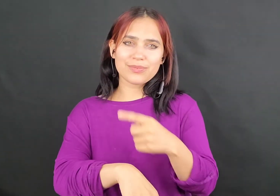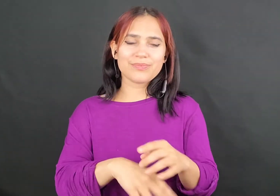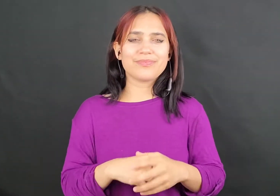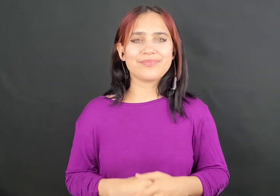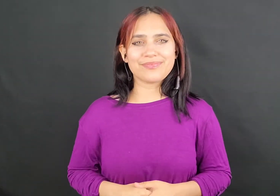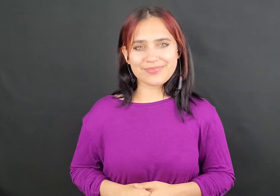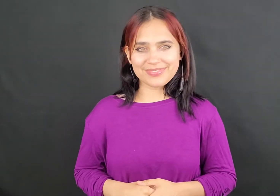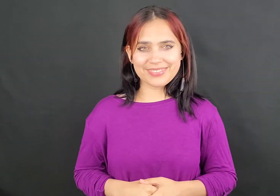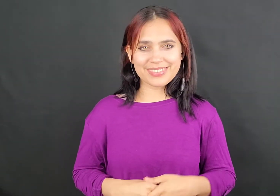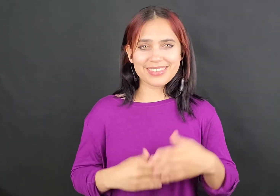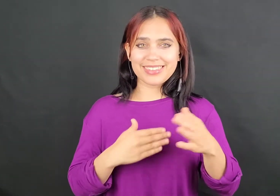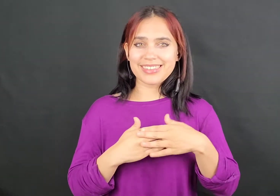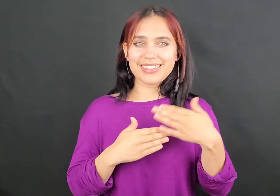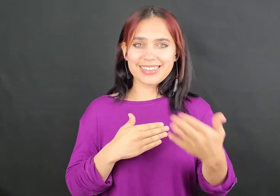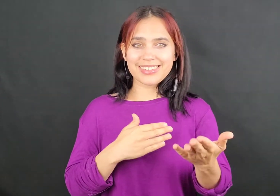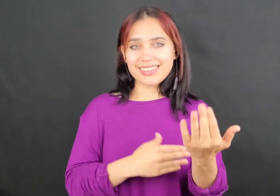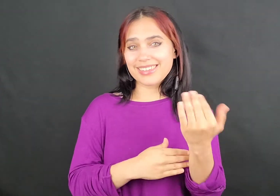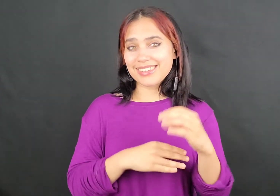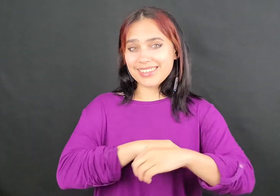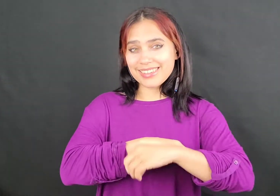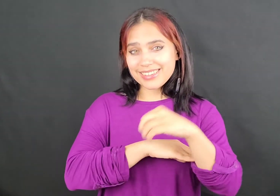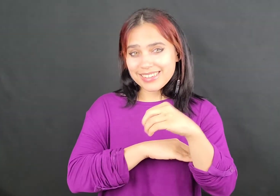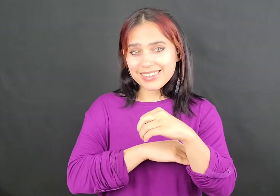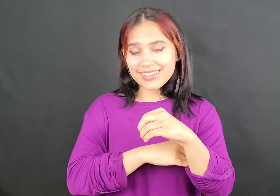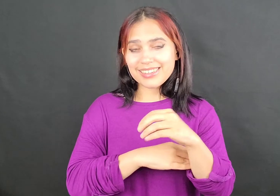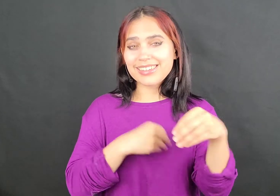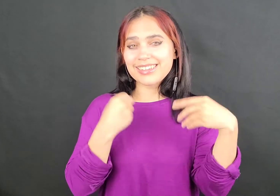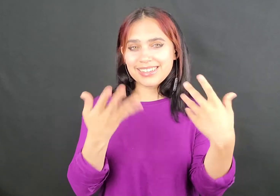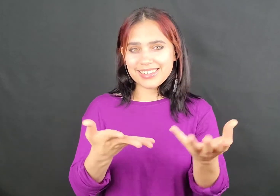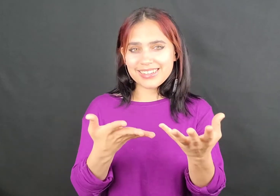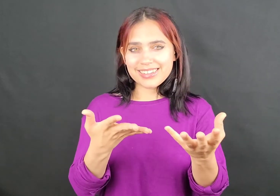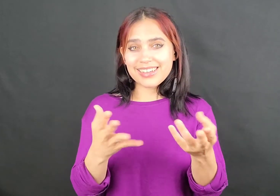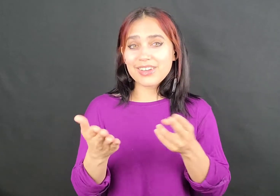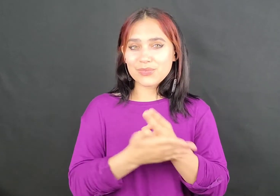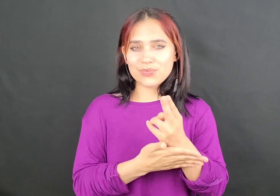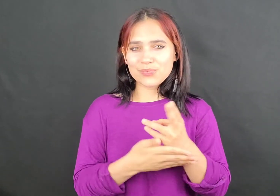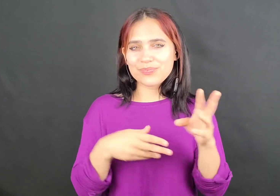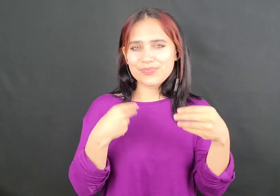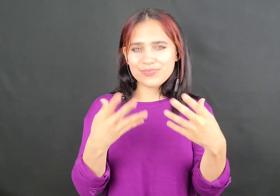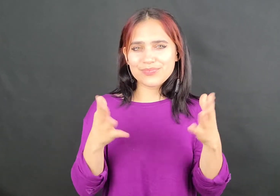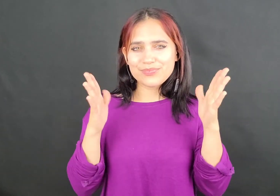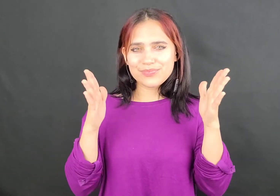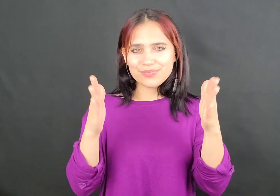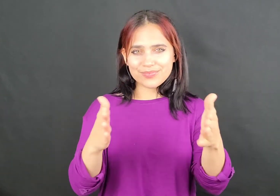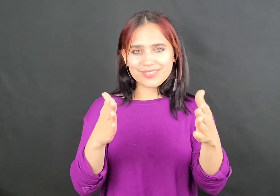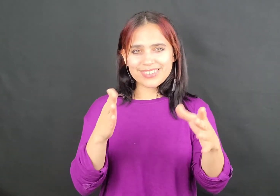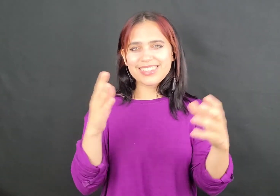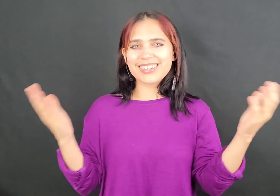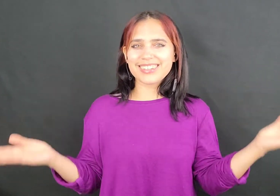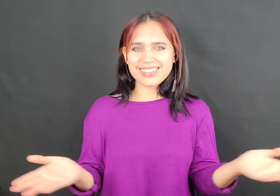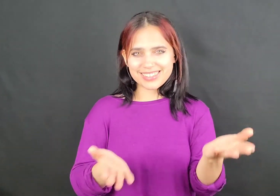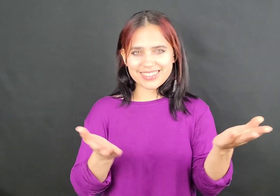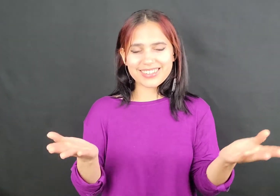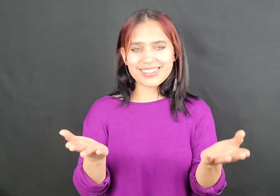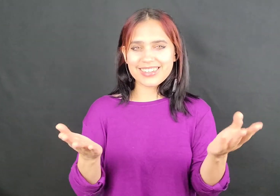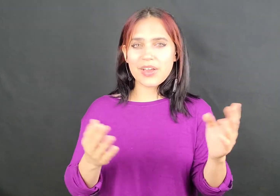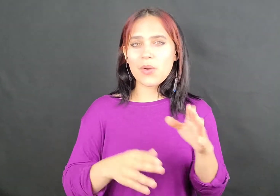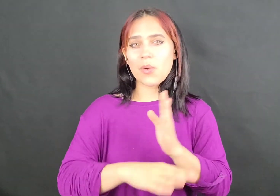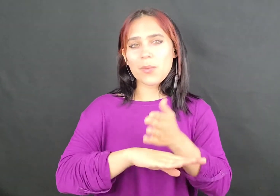given, and the troops of the garrison surprised and overpowered the raiding party. A Colonel Mitchell and another officer